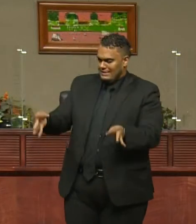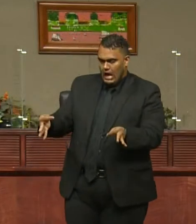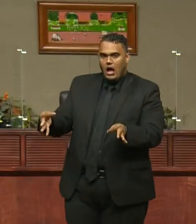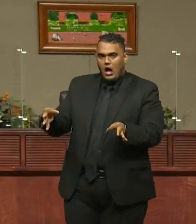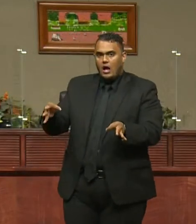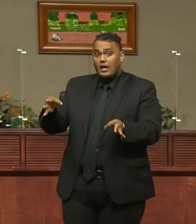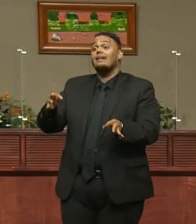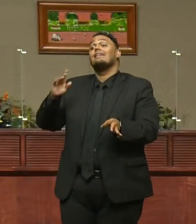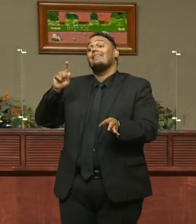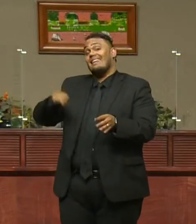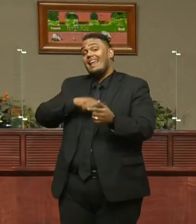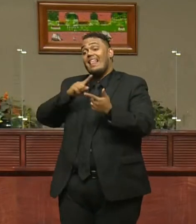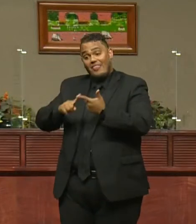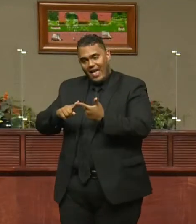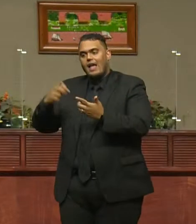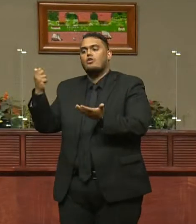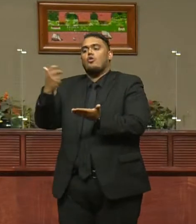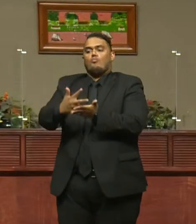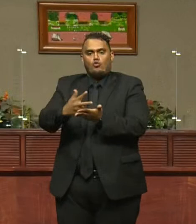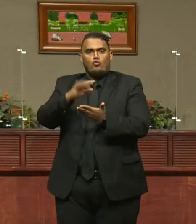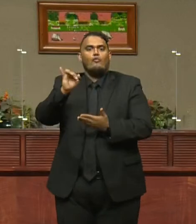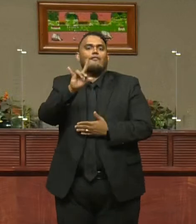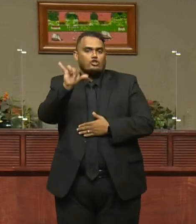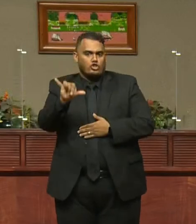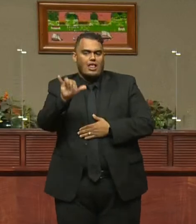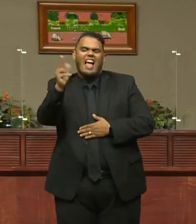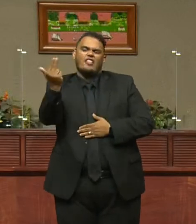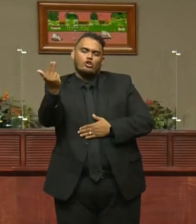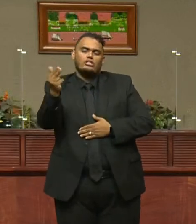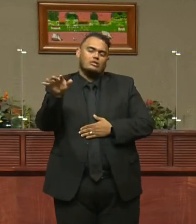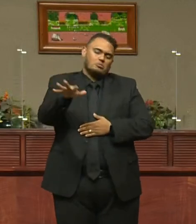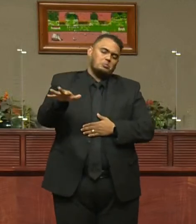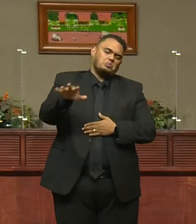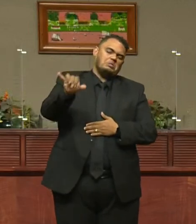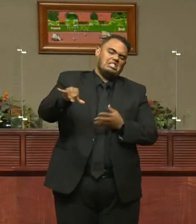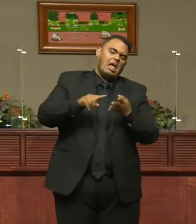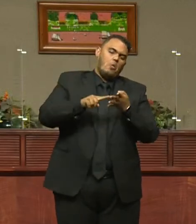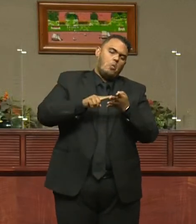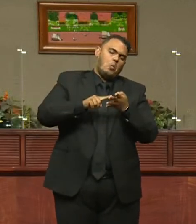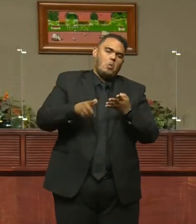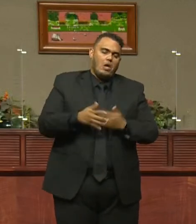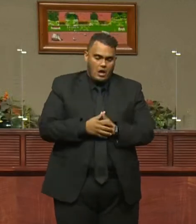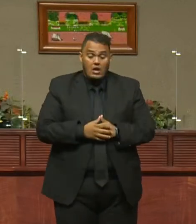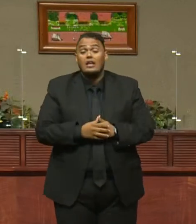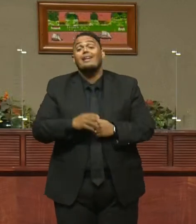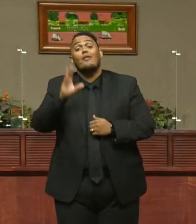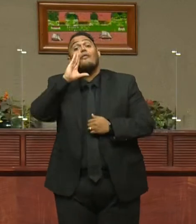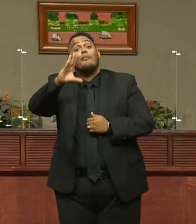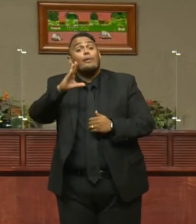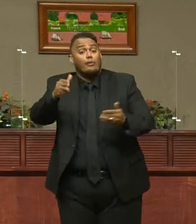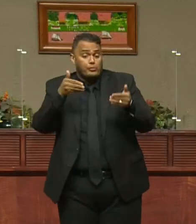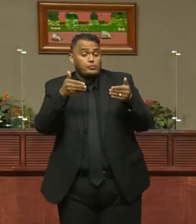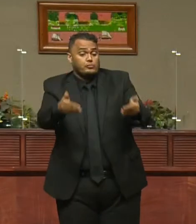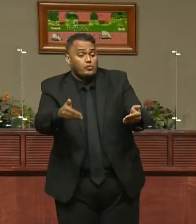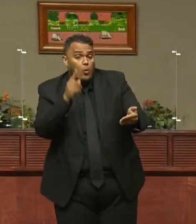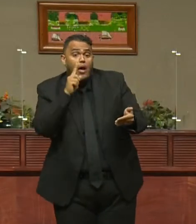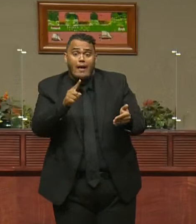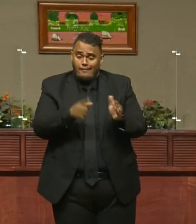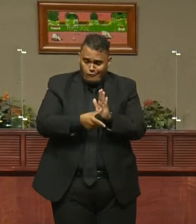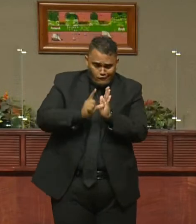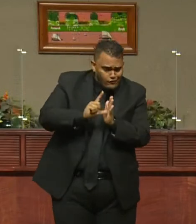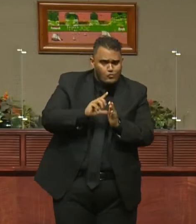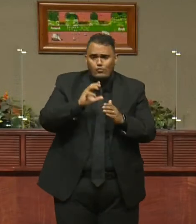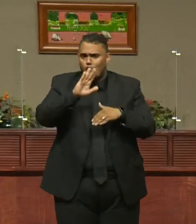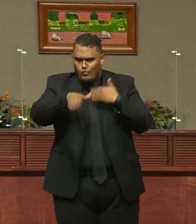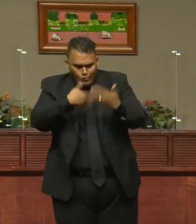July 13th or thereabouts. So we'll go through that whole process. We'll start looking at our health and safety manual,